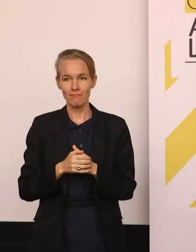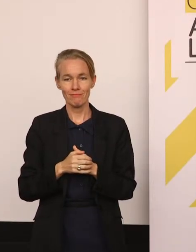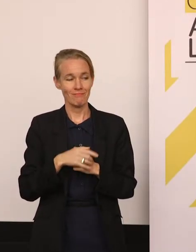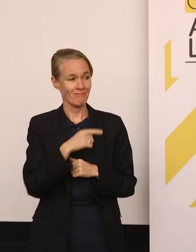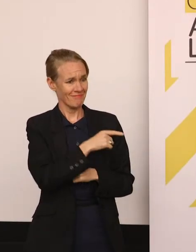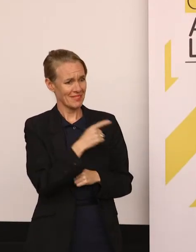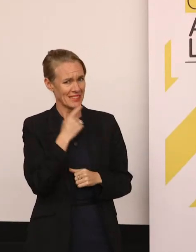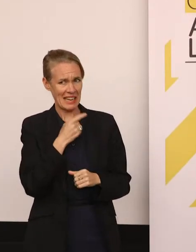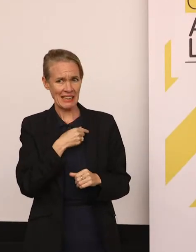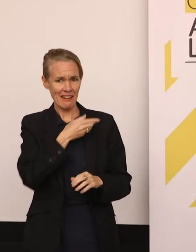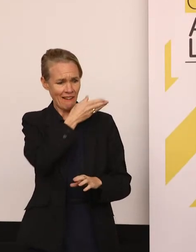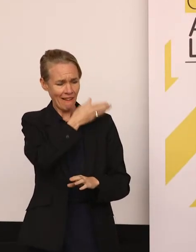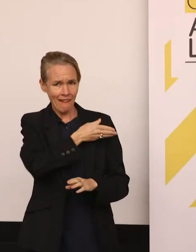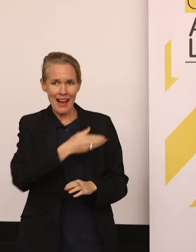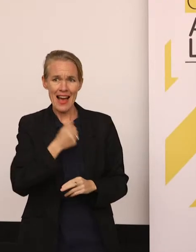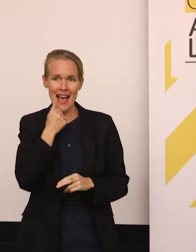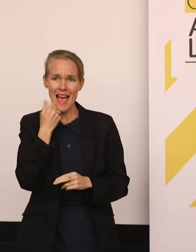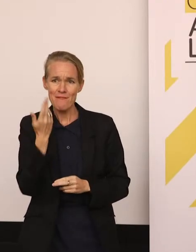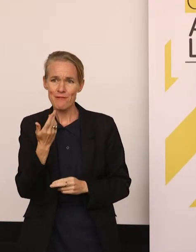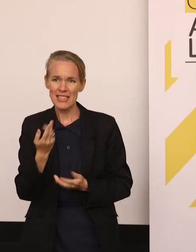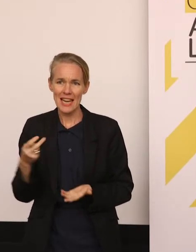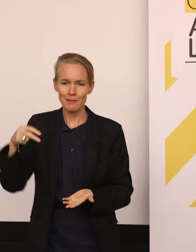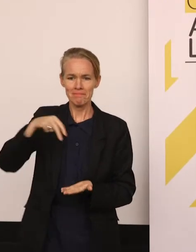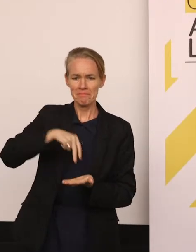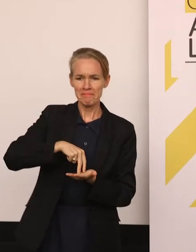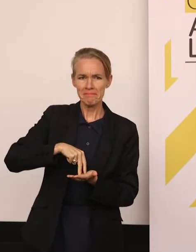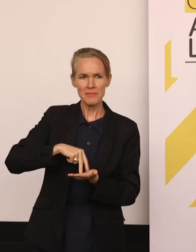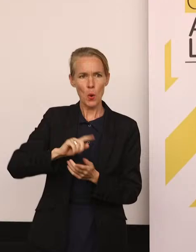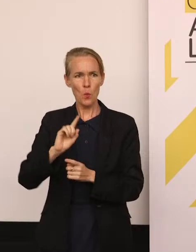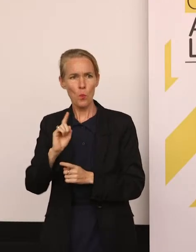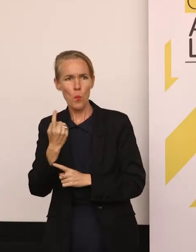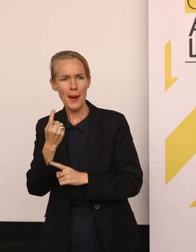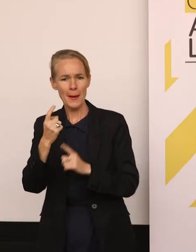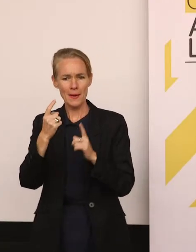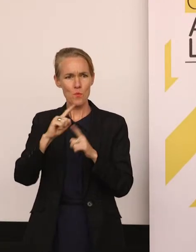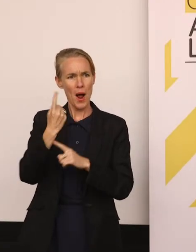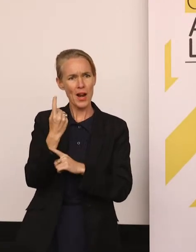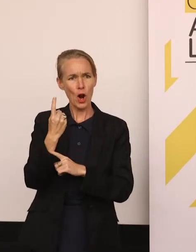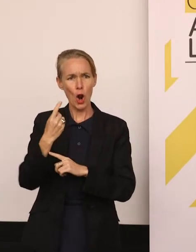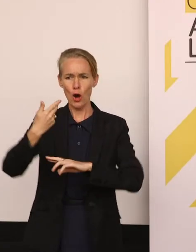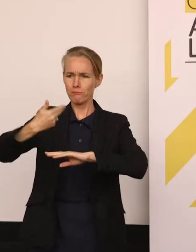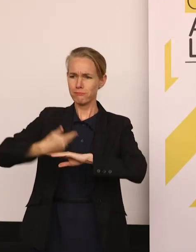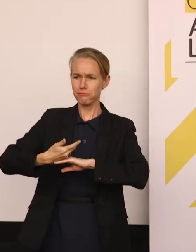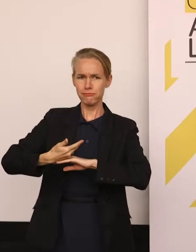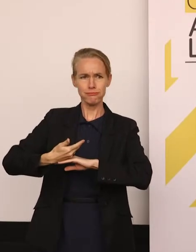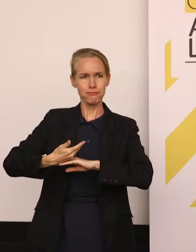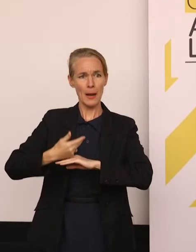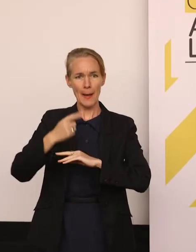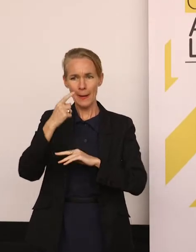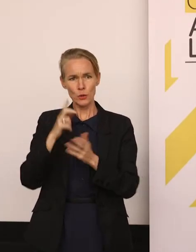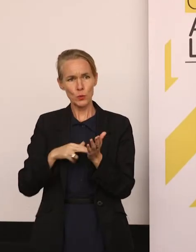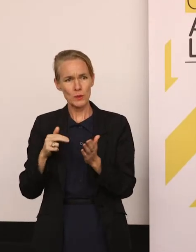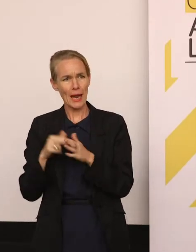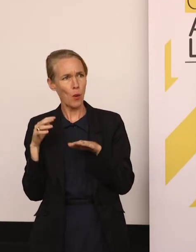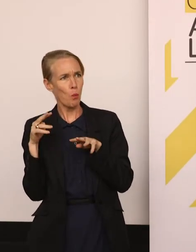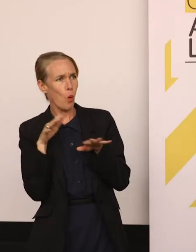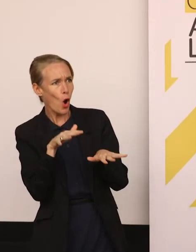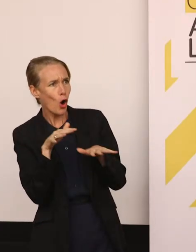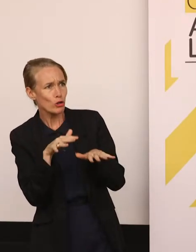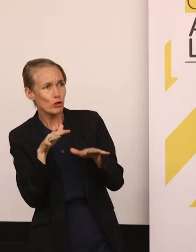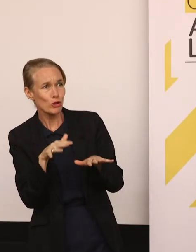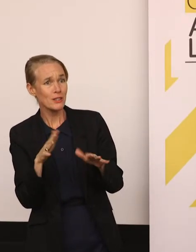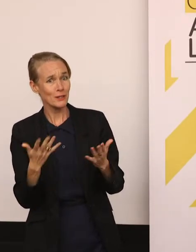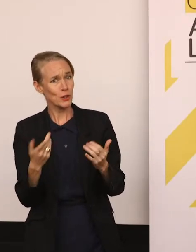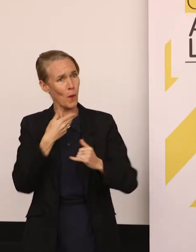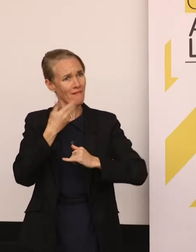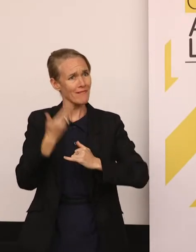p.m. stand-up where you sort of held, some national attention and it's been appointment viewing. Is there anything you sort of want to say of, I guess what the